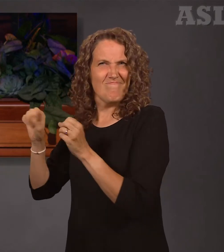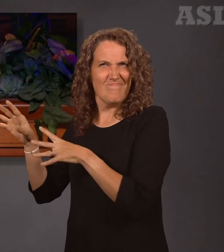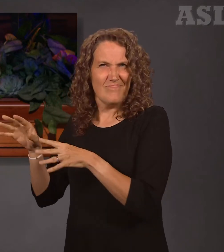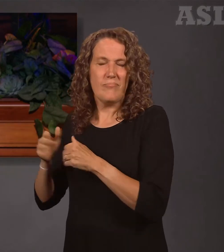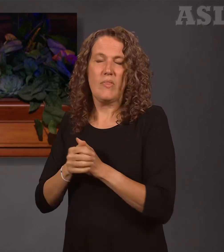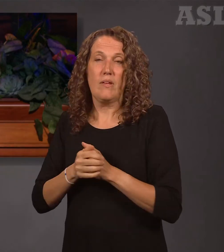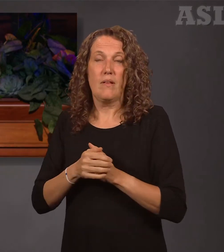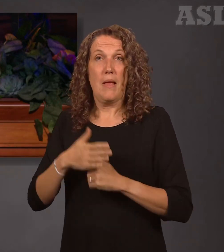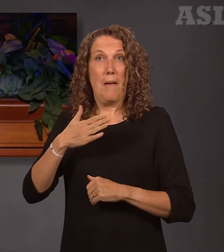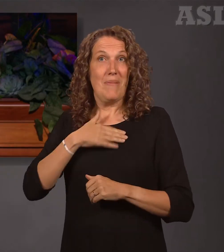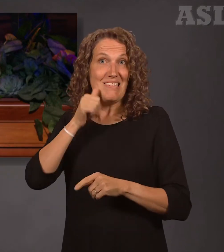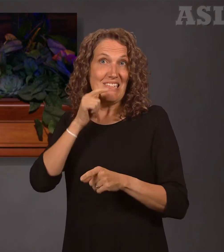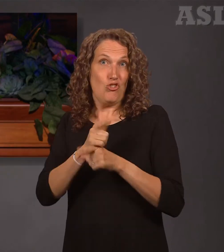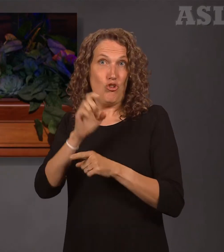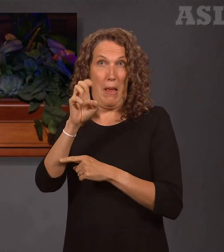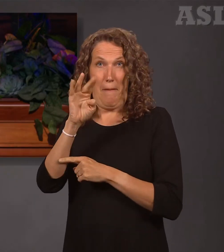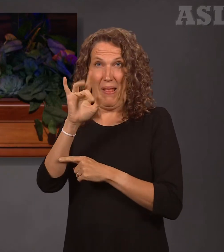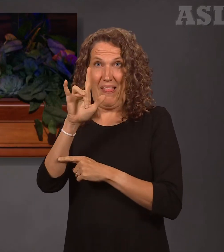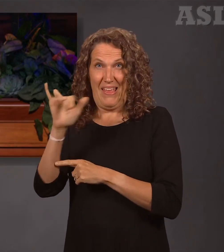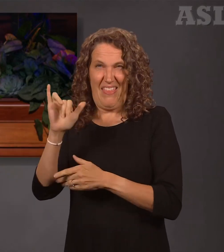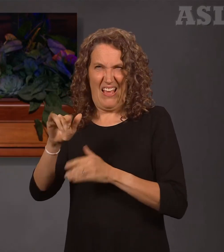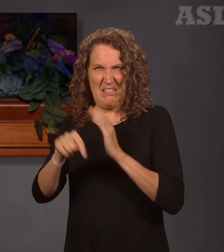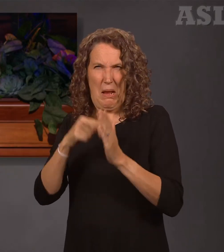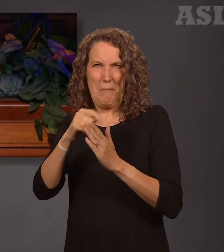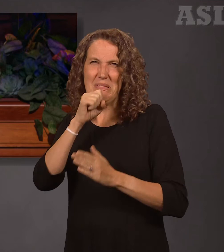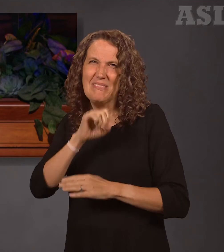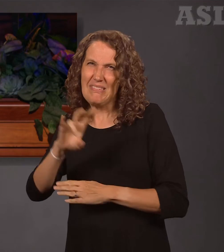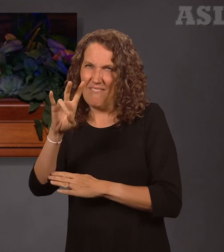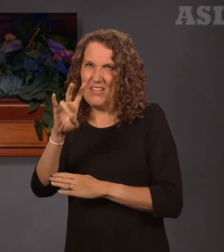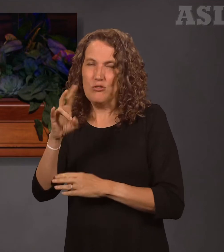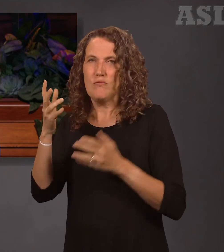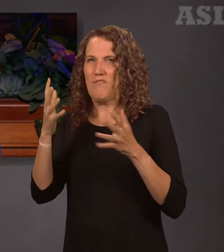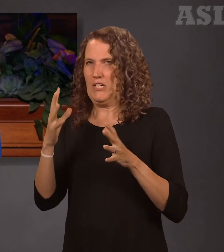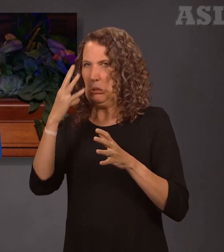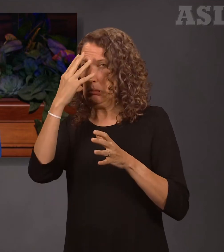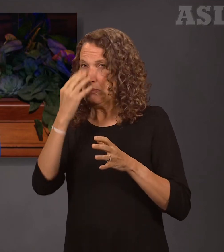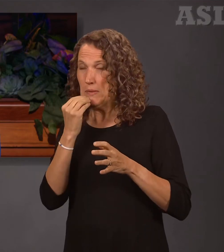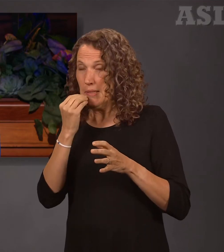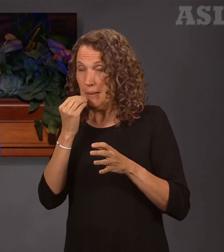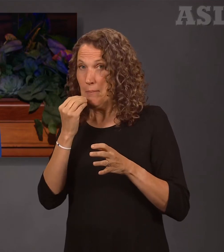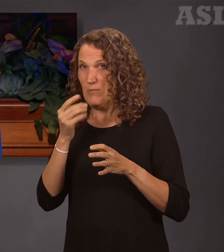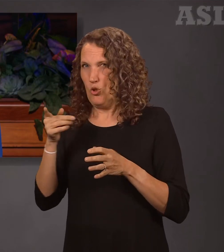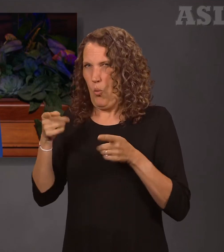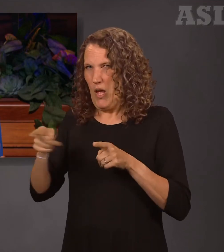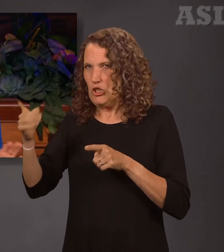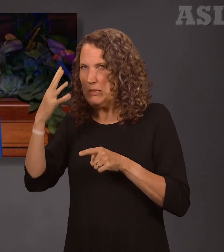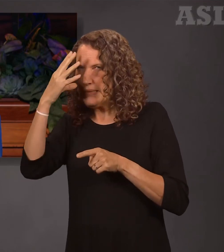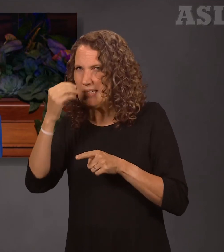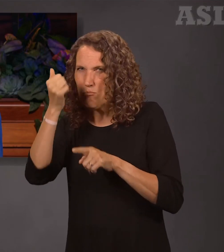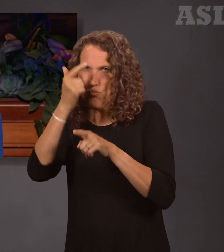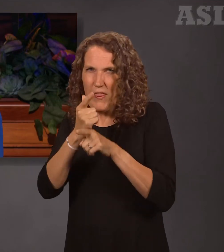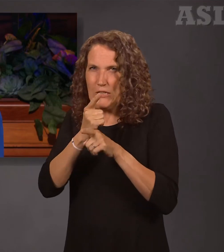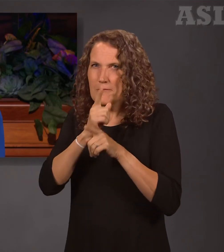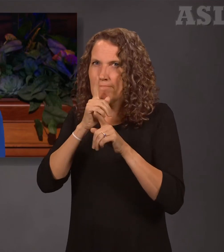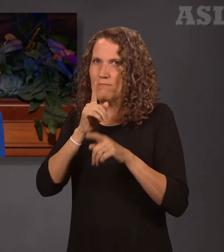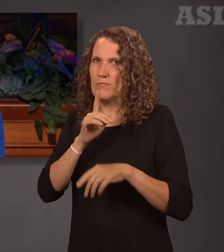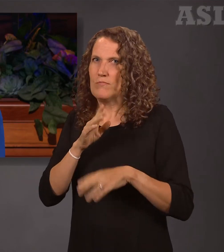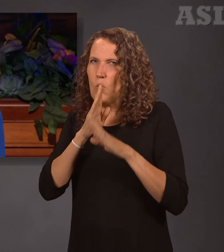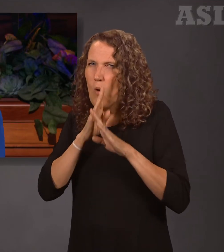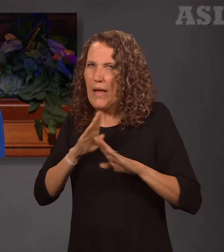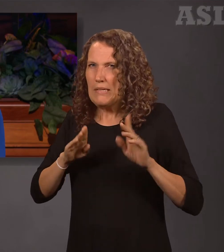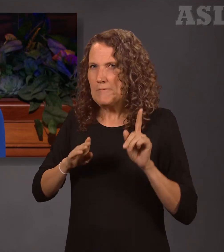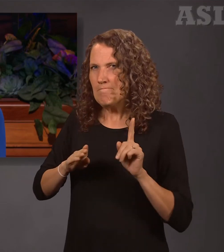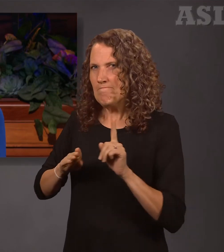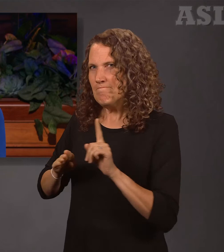seven-year-old sister Emily was already asleep so while she slept they quietly removed all the furniture